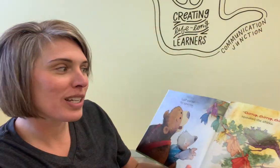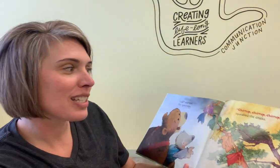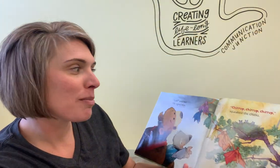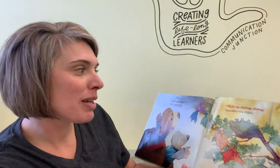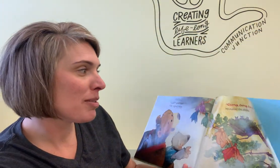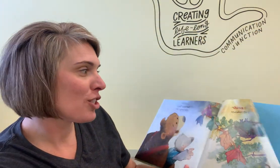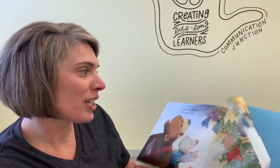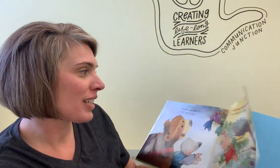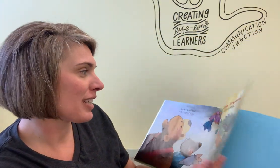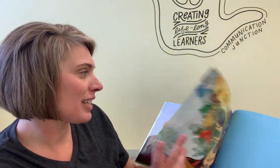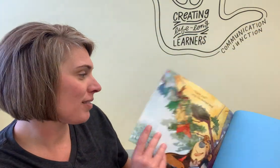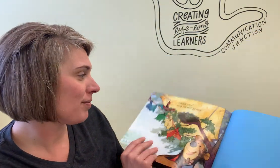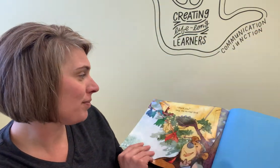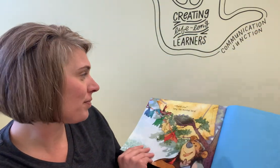Squeaked the baby chicks.